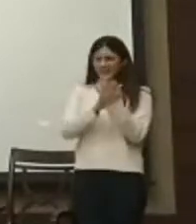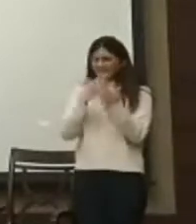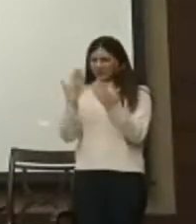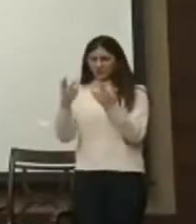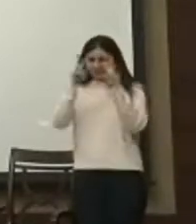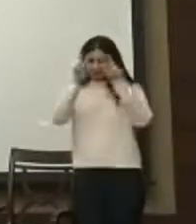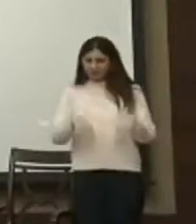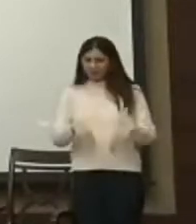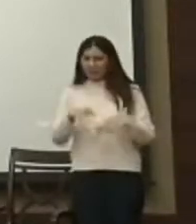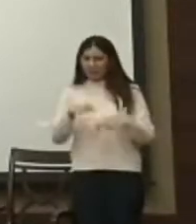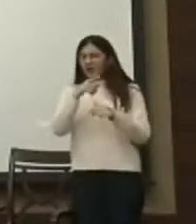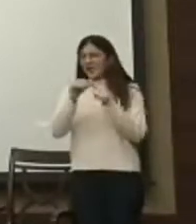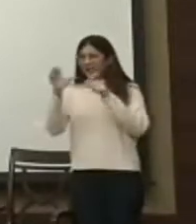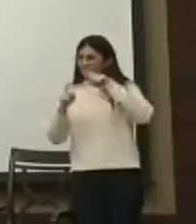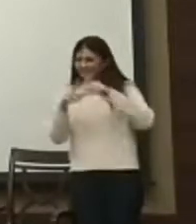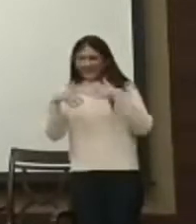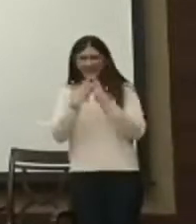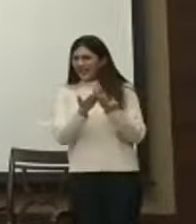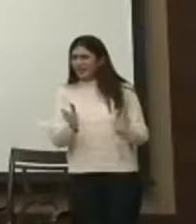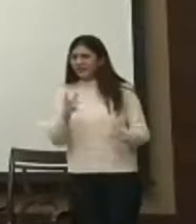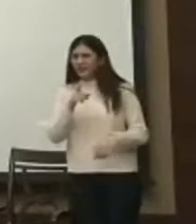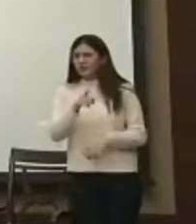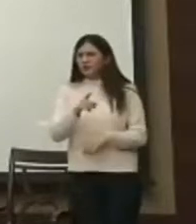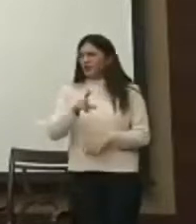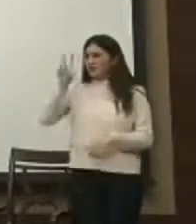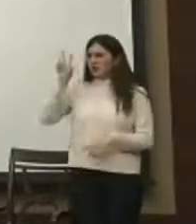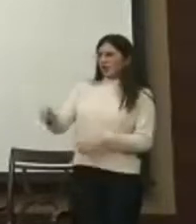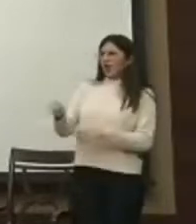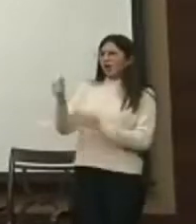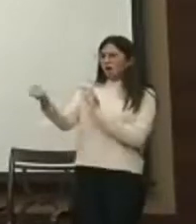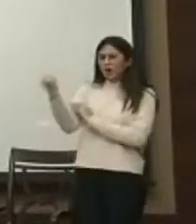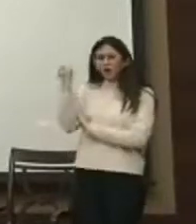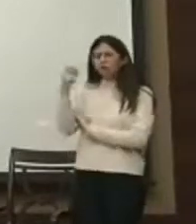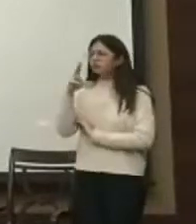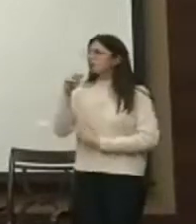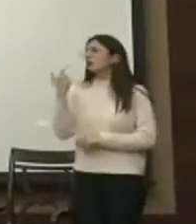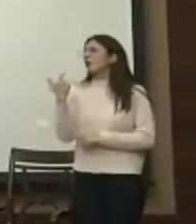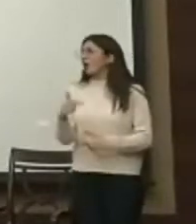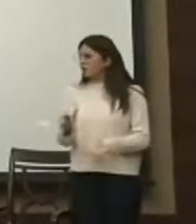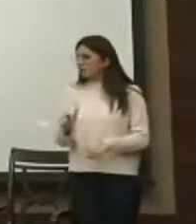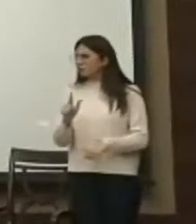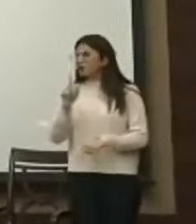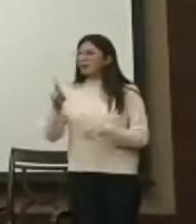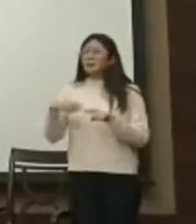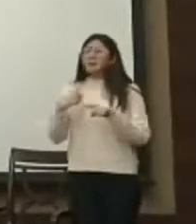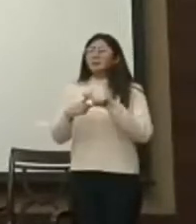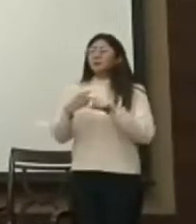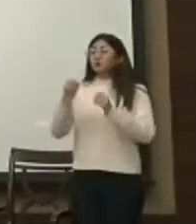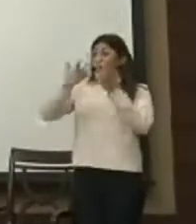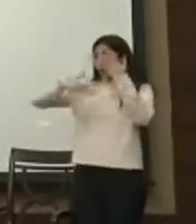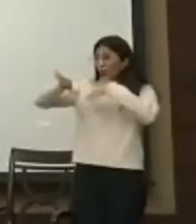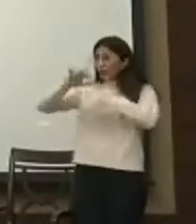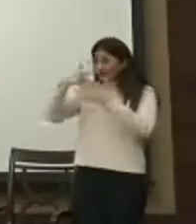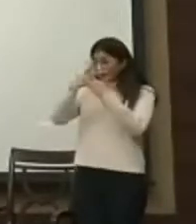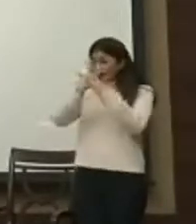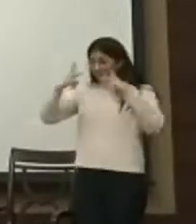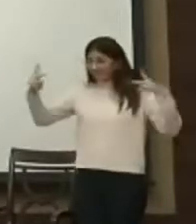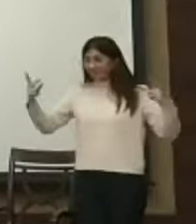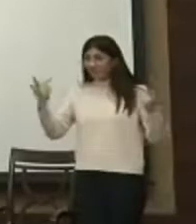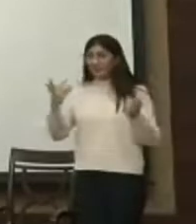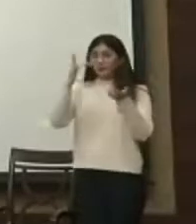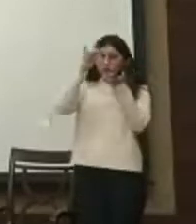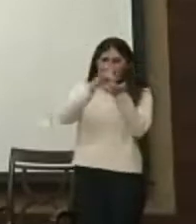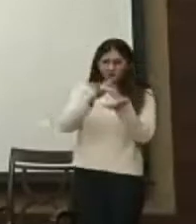as to deny the rights is incorrect and cannot be sustained. Organizations that, like your center, are